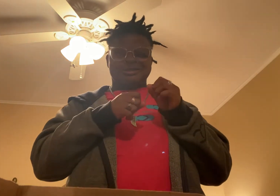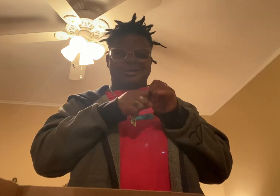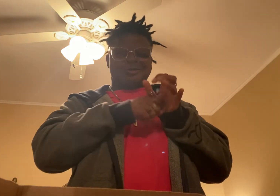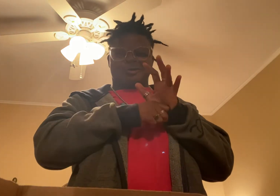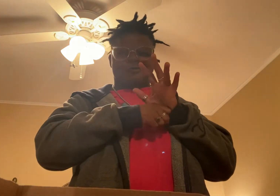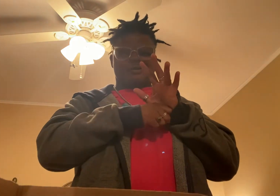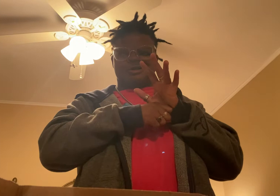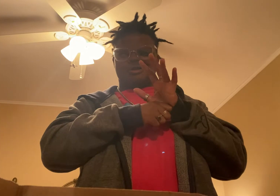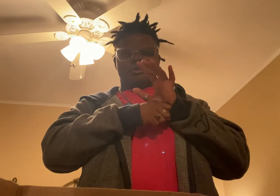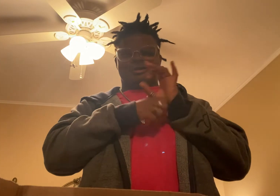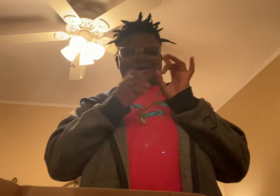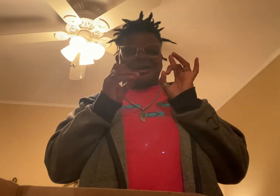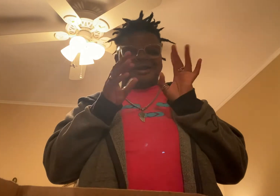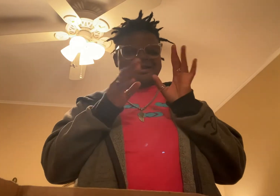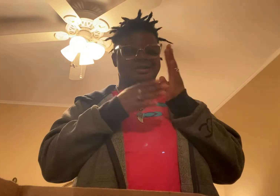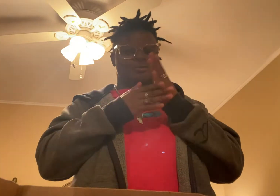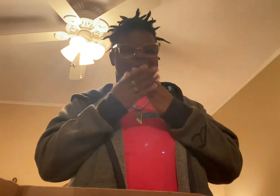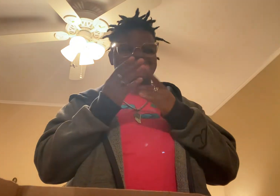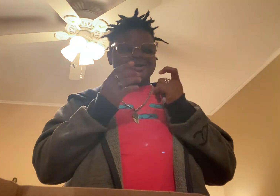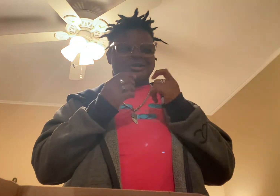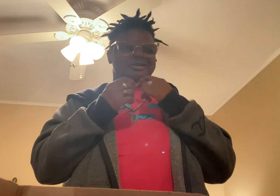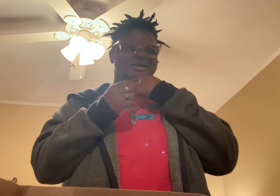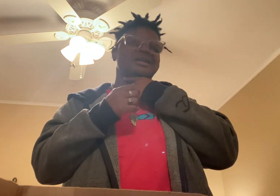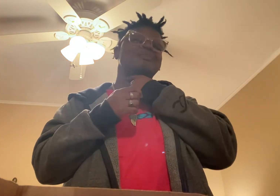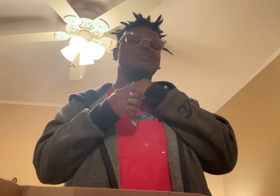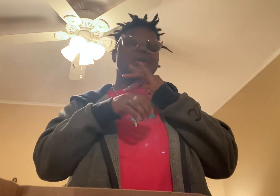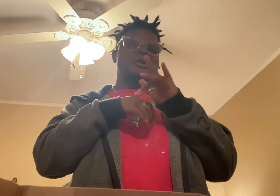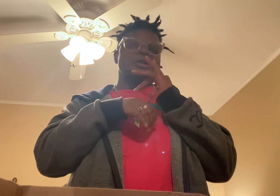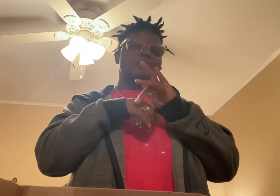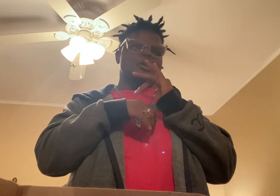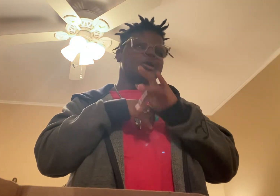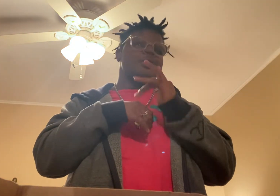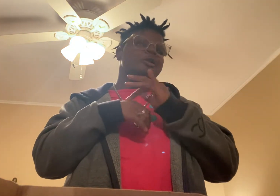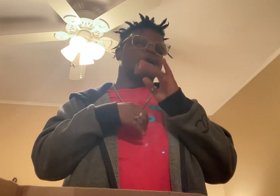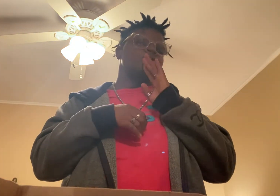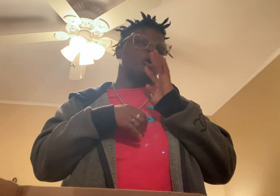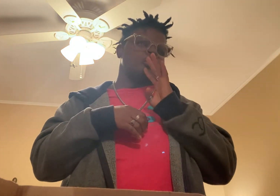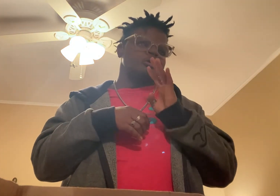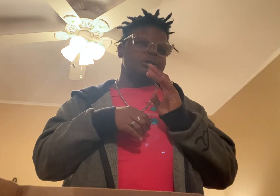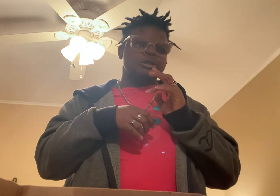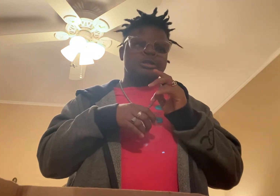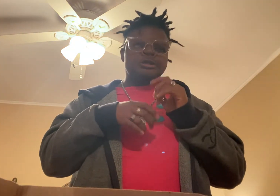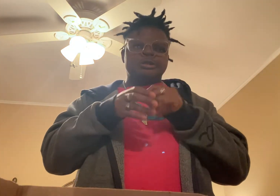the COVID, I hate this part because I barely can talk.